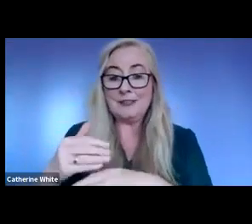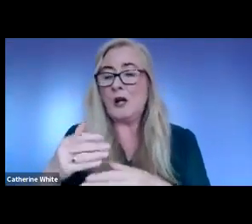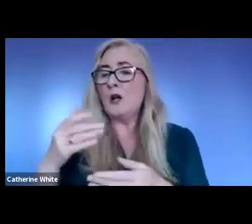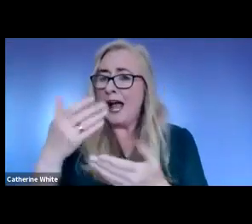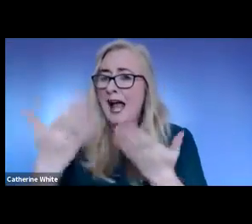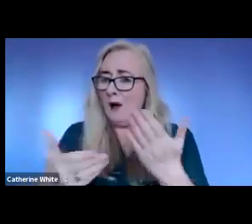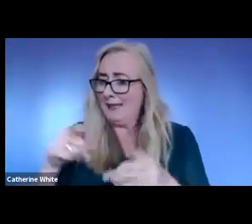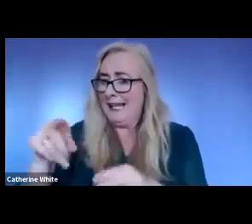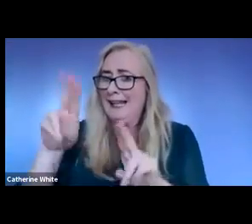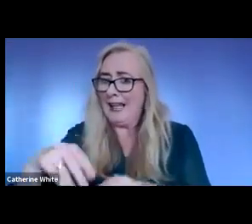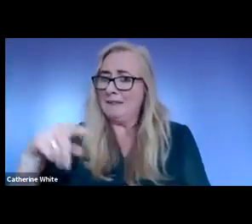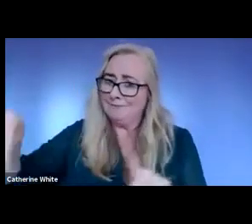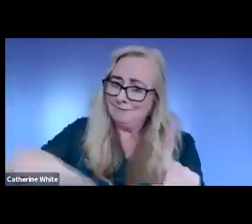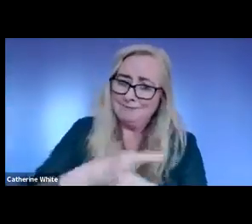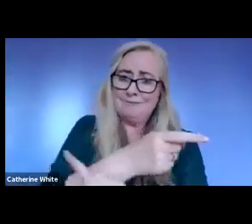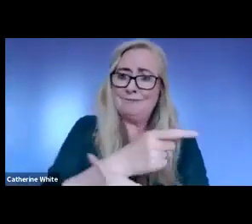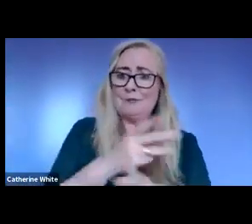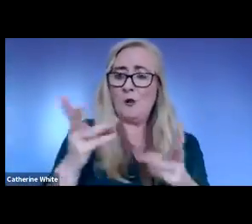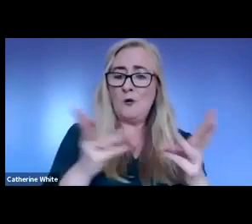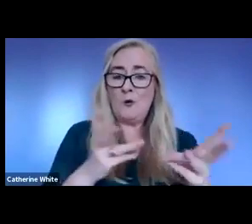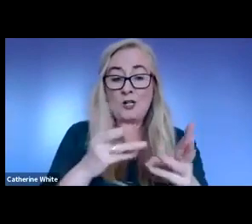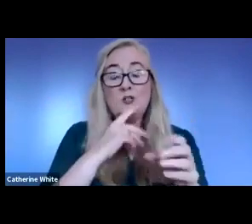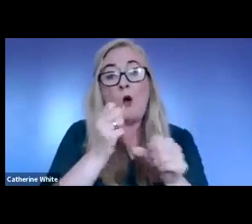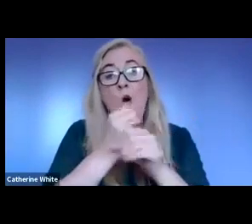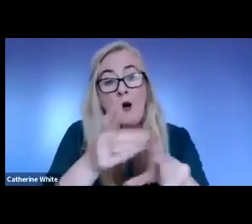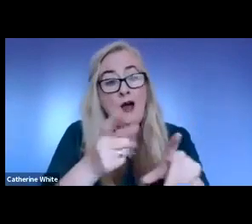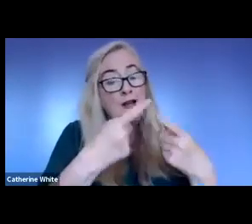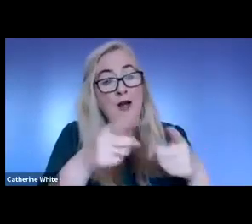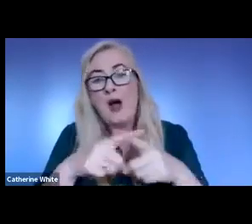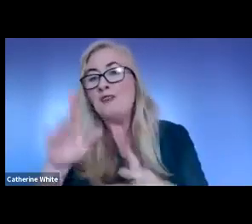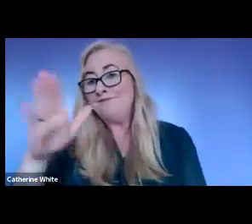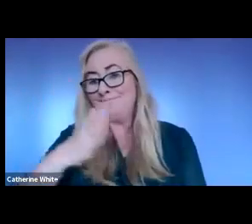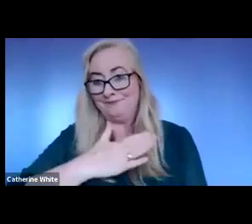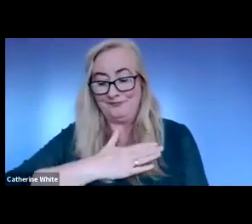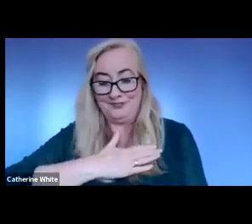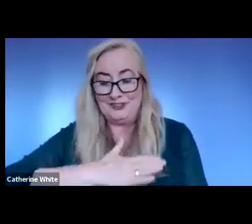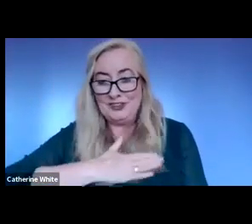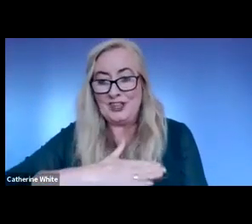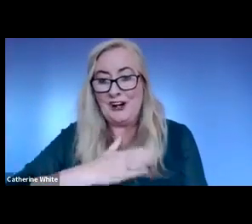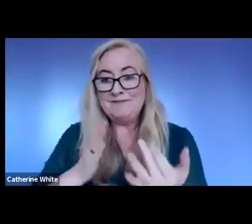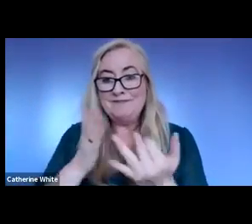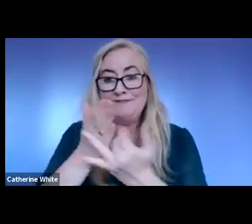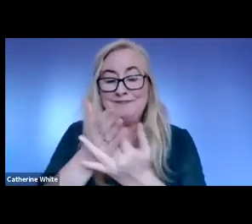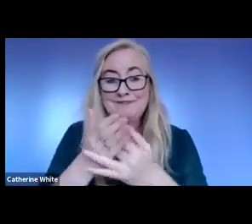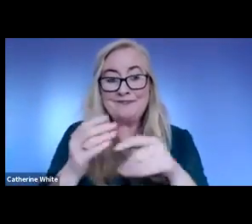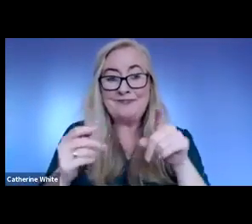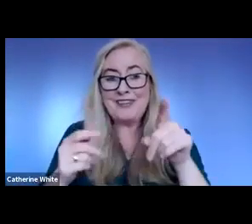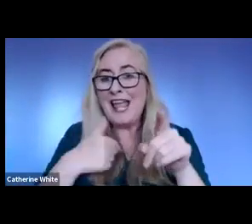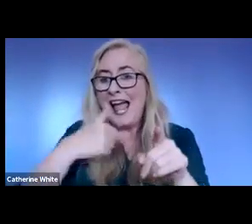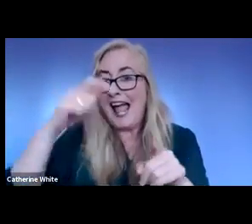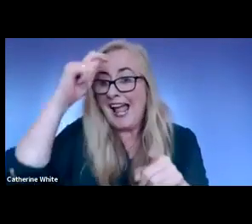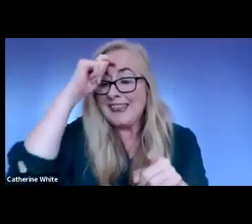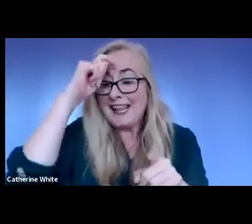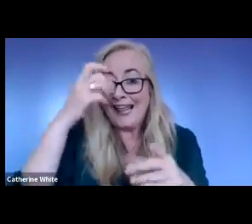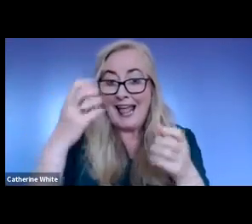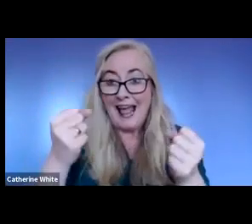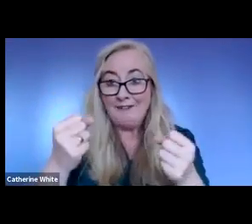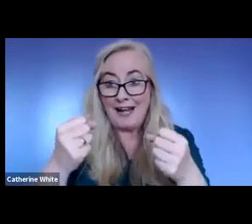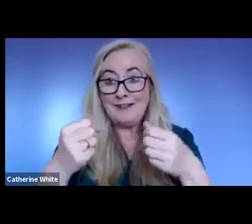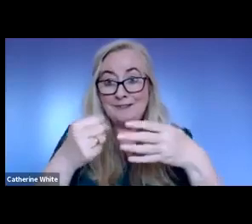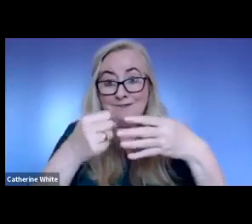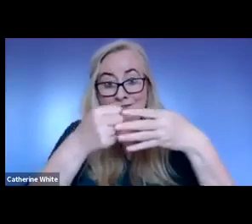workforce. All of those services. Sorry, Colette, just to say to you that I think that there's a huge amount